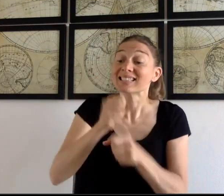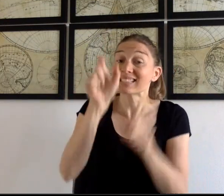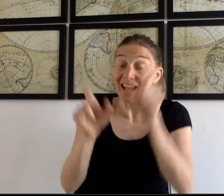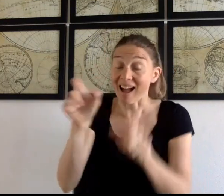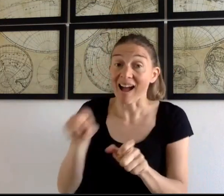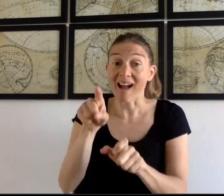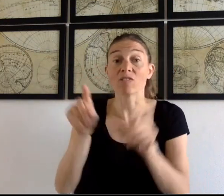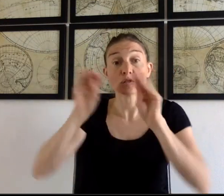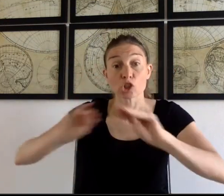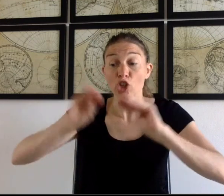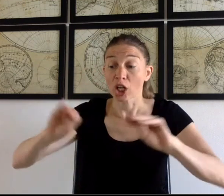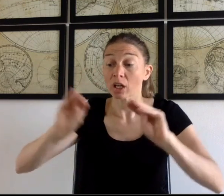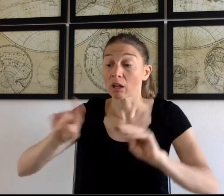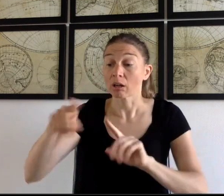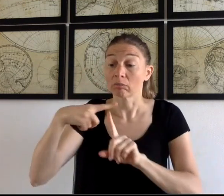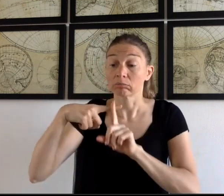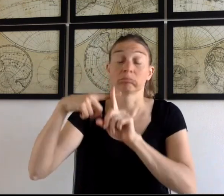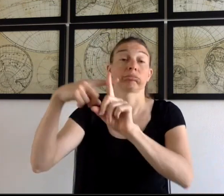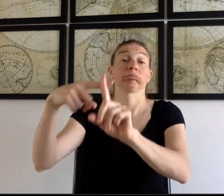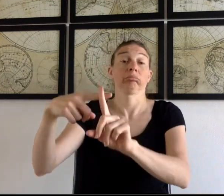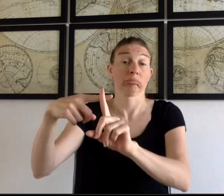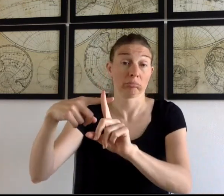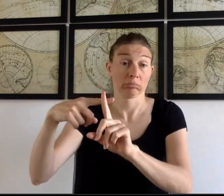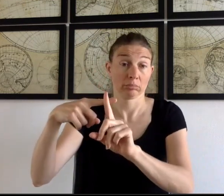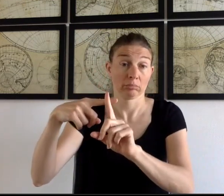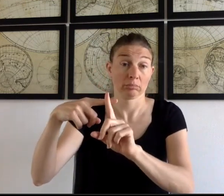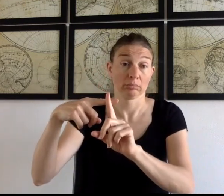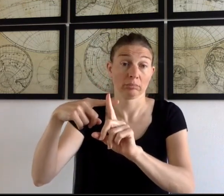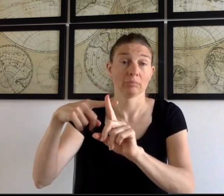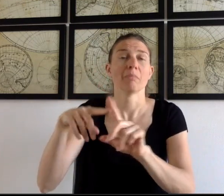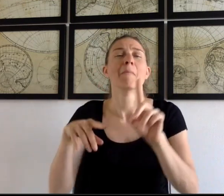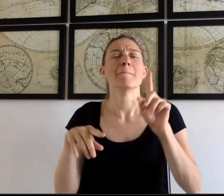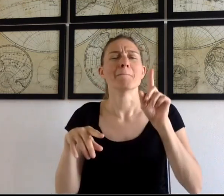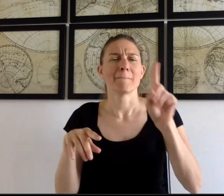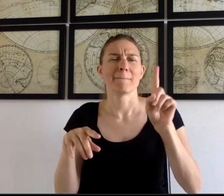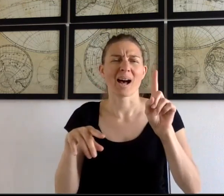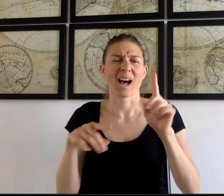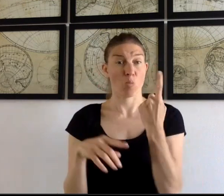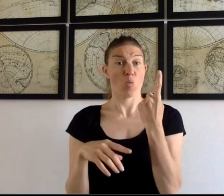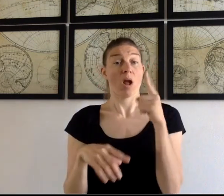Yeah. I don't think you could point to one and say do it like that.